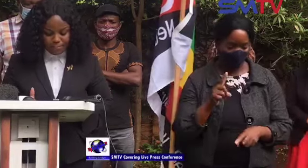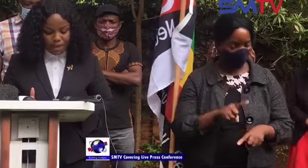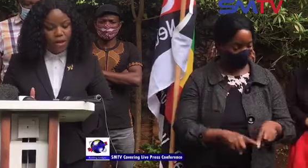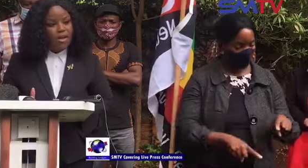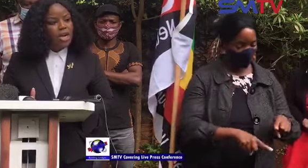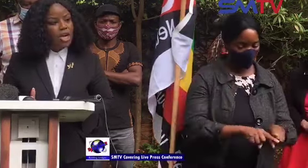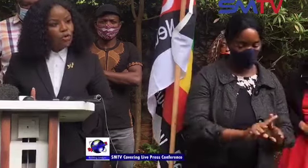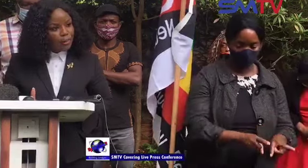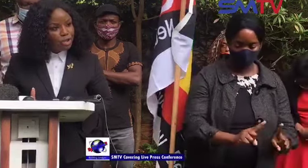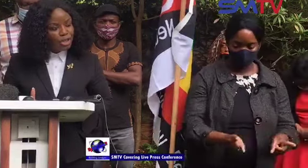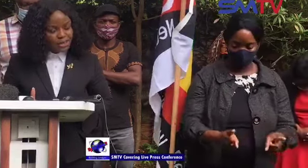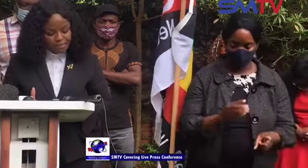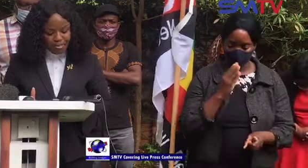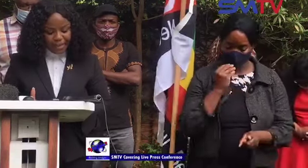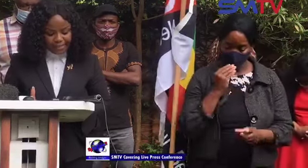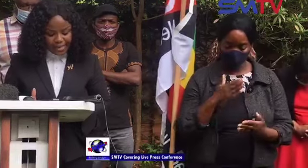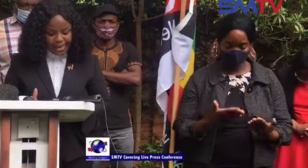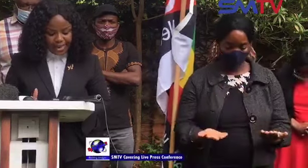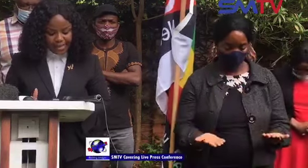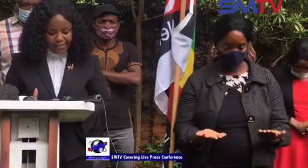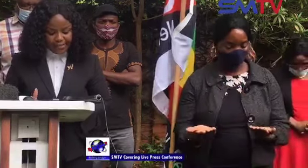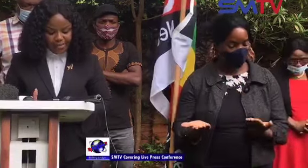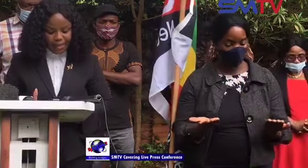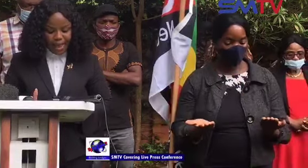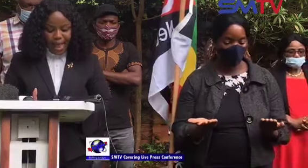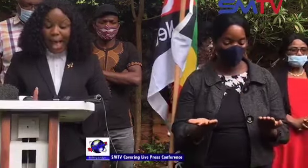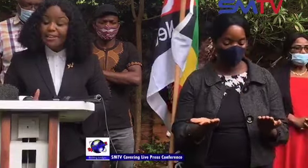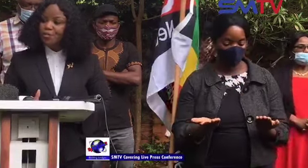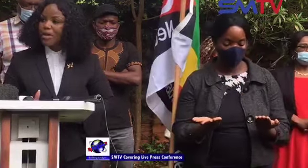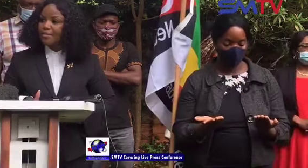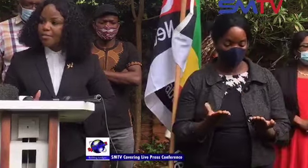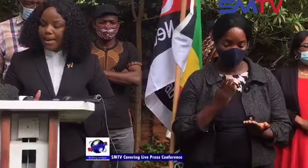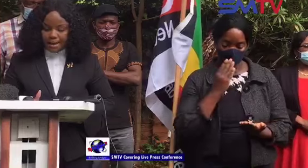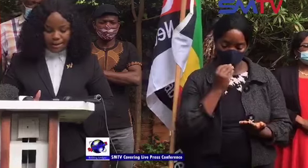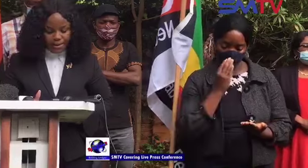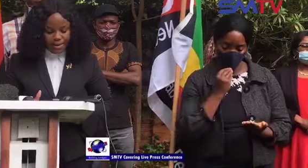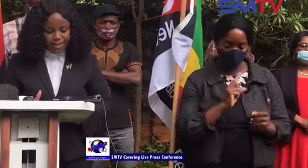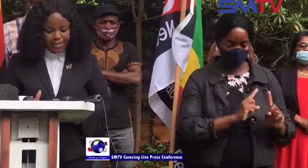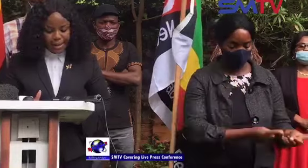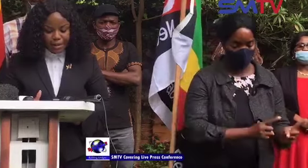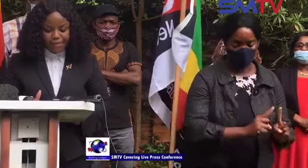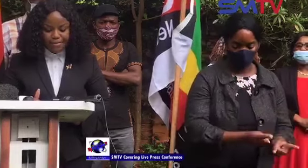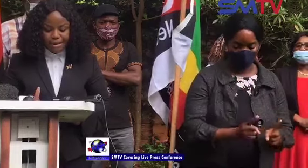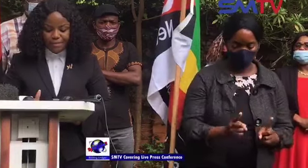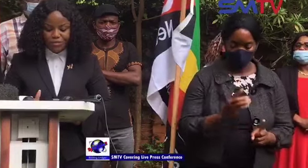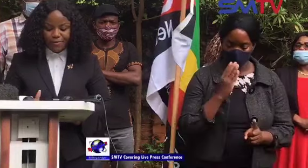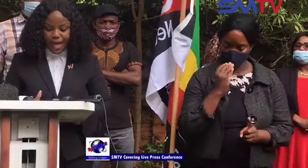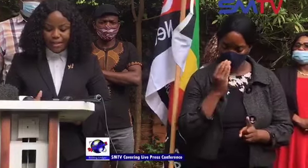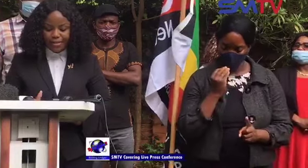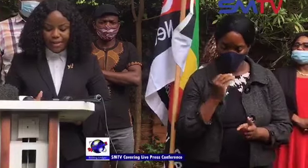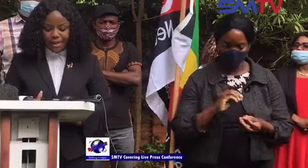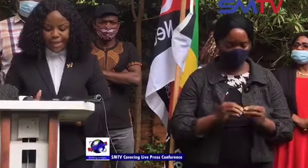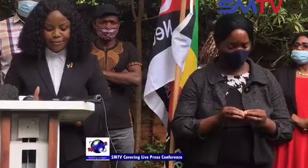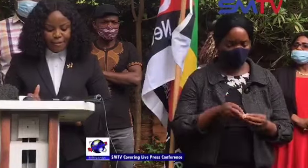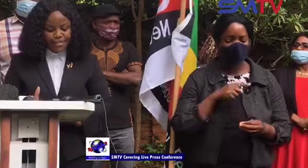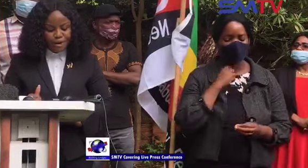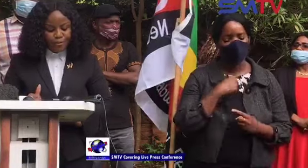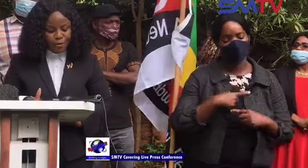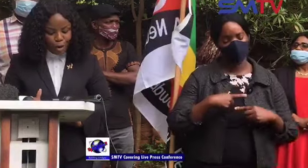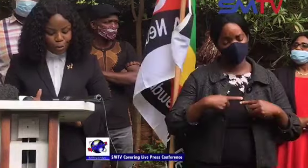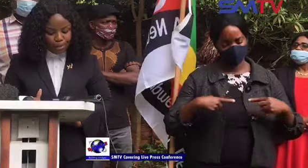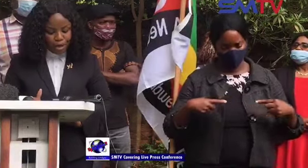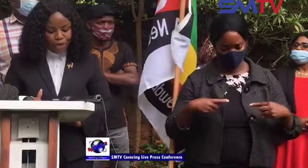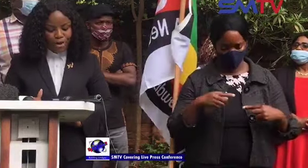starvation. Corruption is killing us. As we speak, the Deputy Minister of Health is